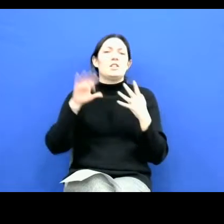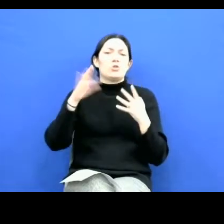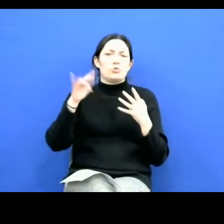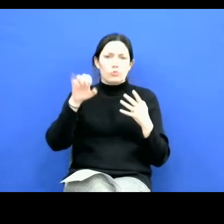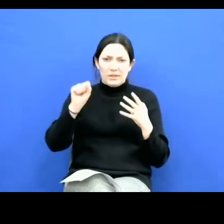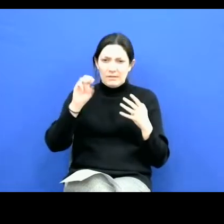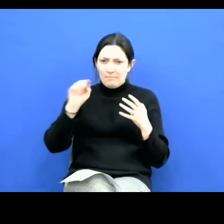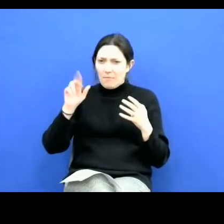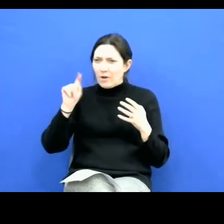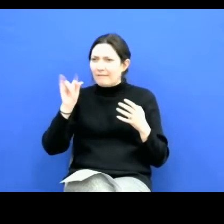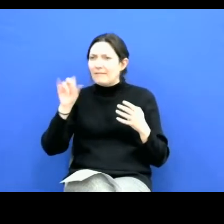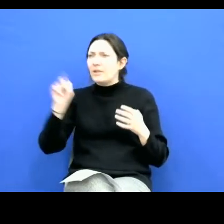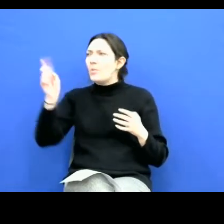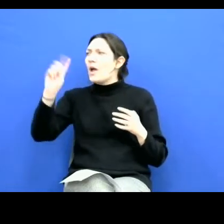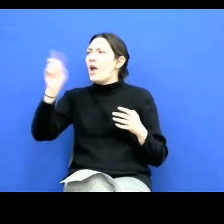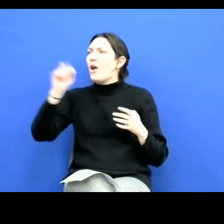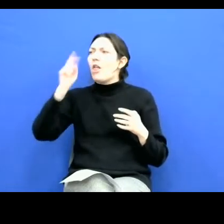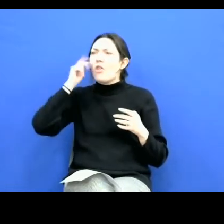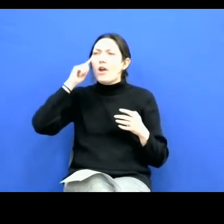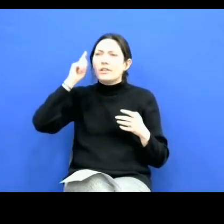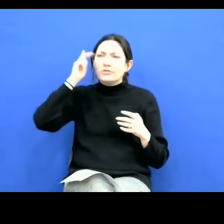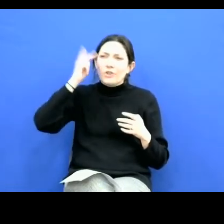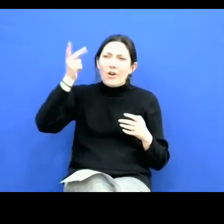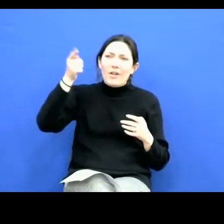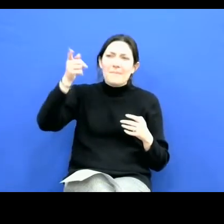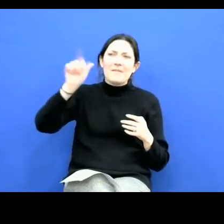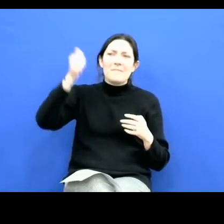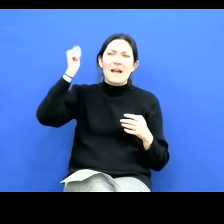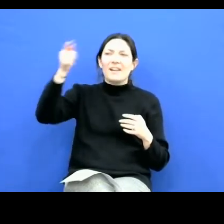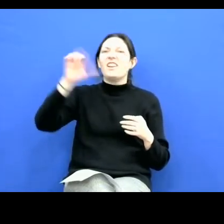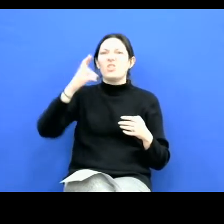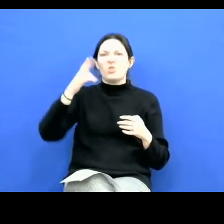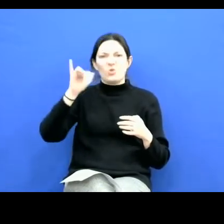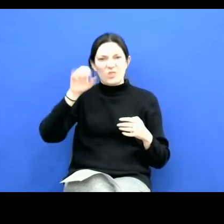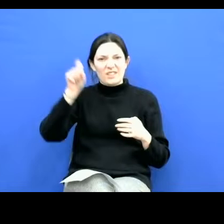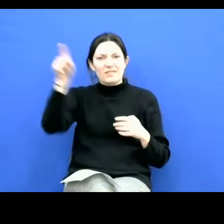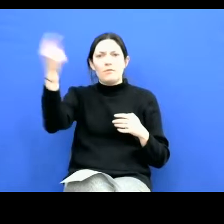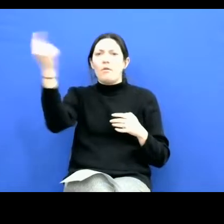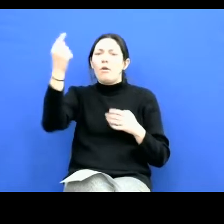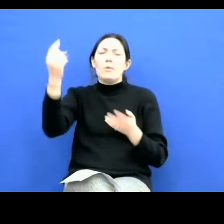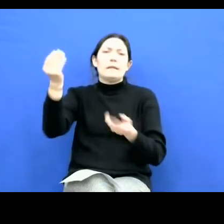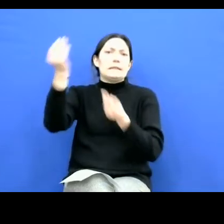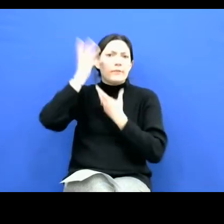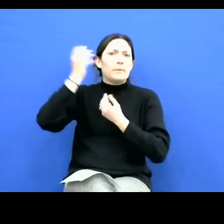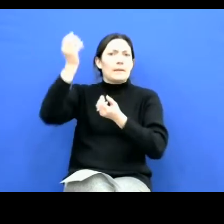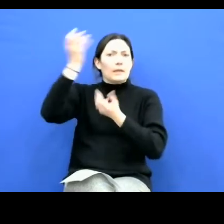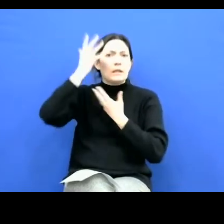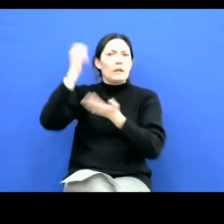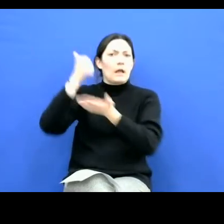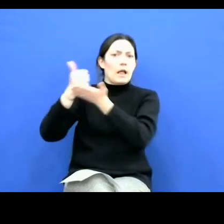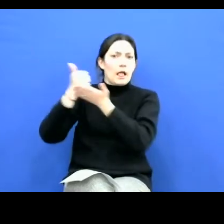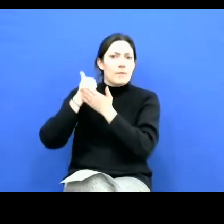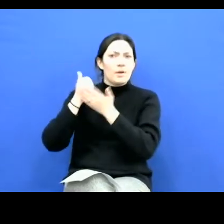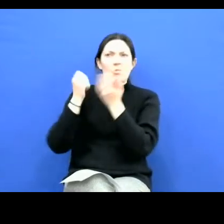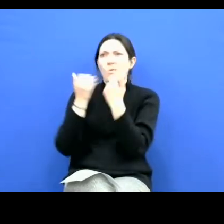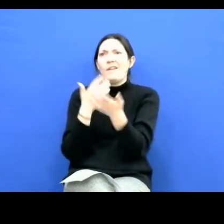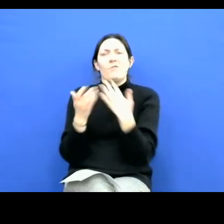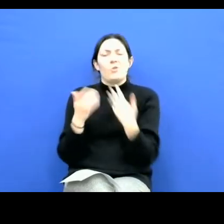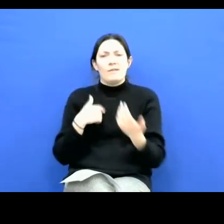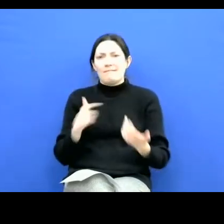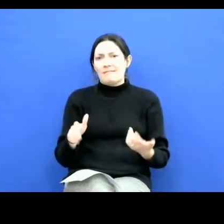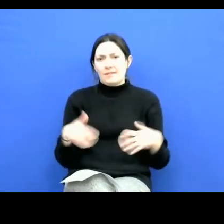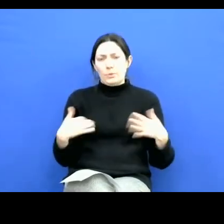where's Chris? I thought I saw him out here. He's back there. Chris, you were always giving me information and helping me with whatever I